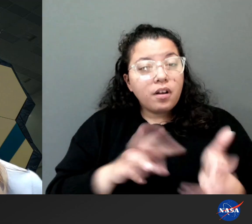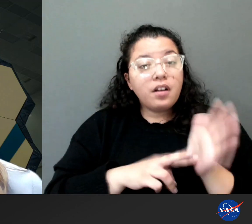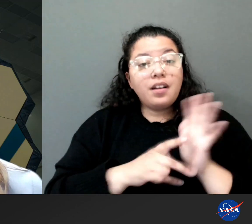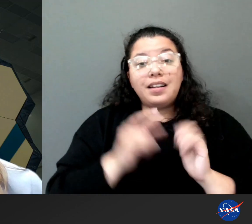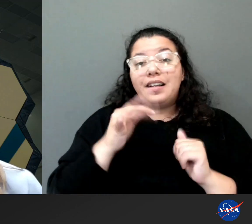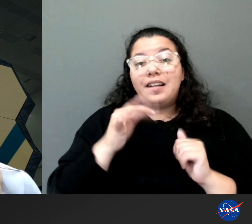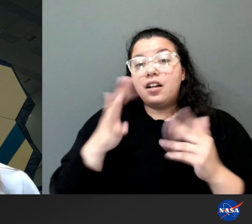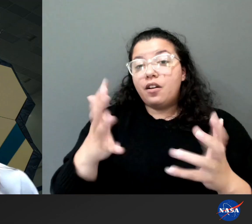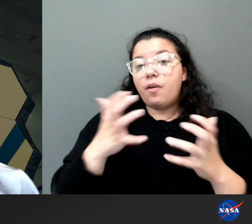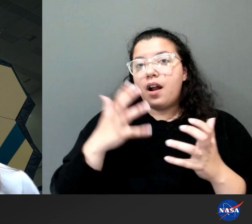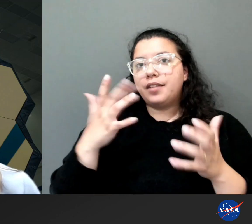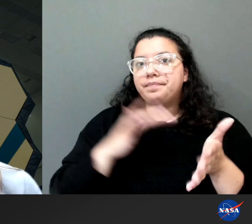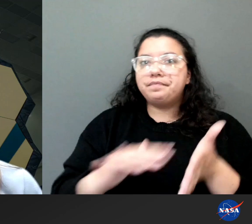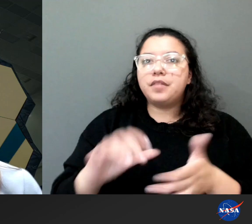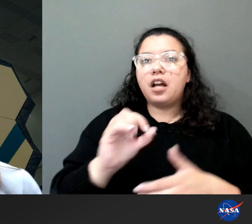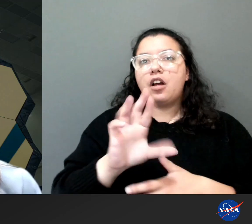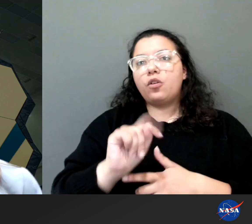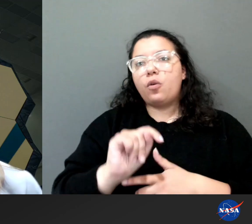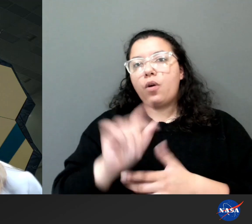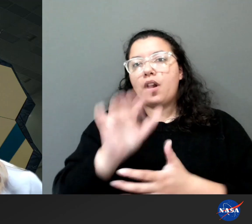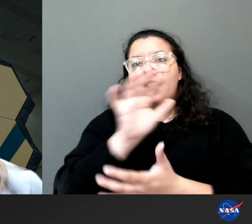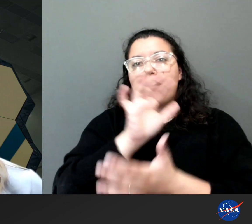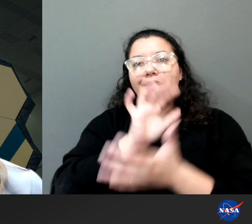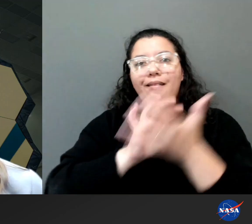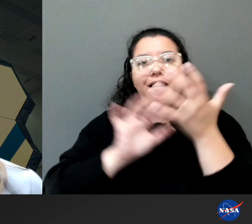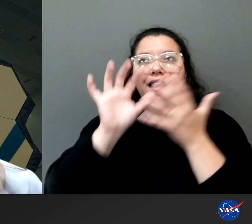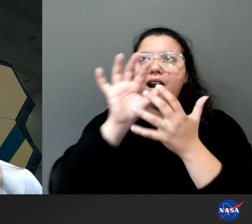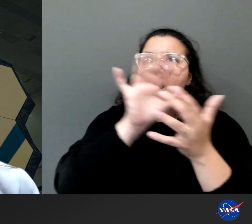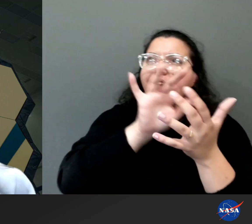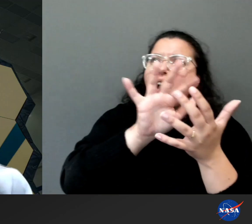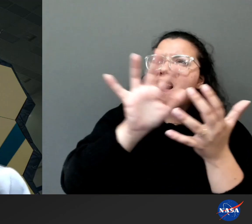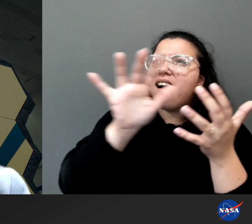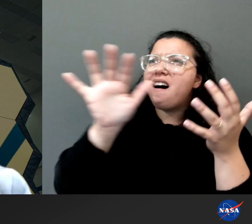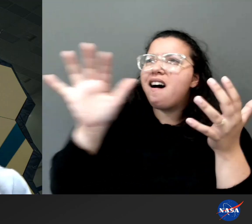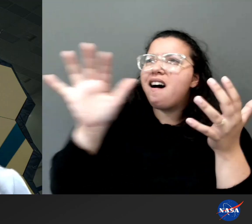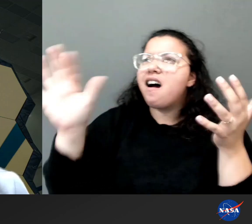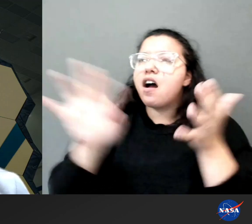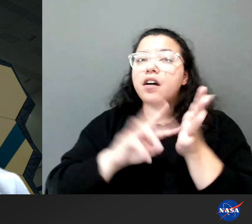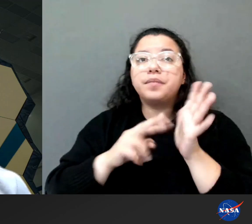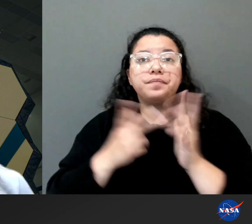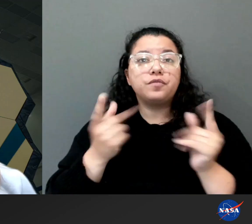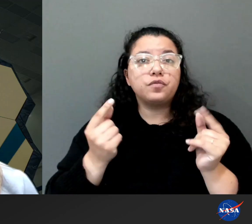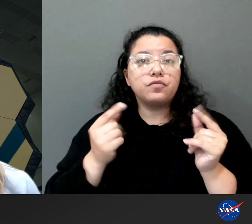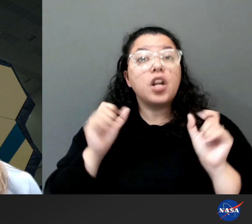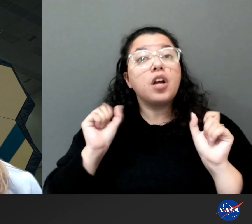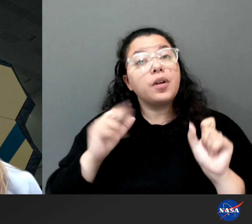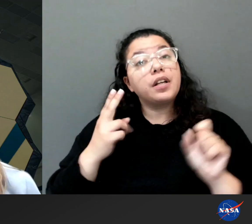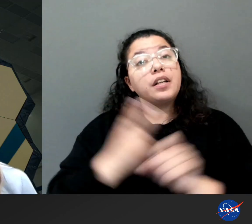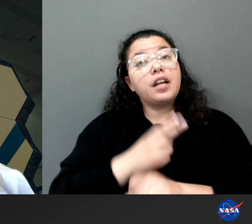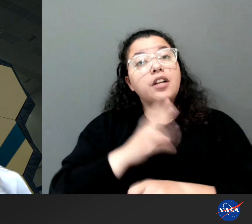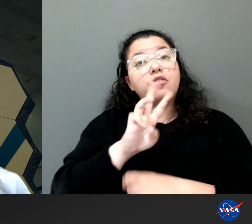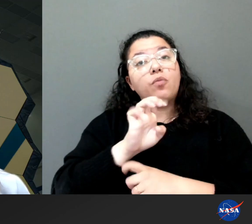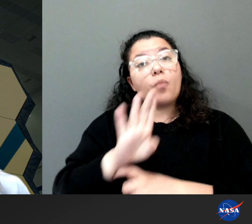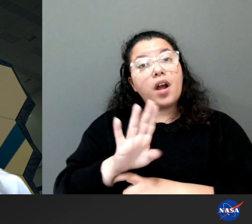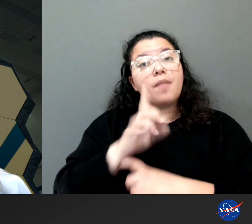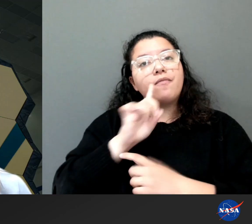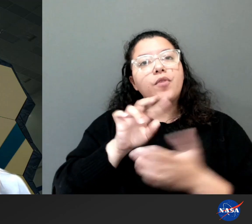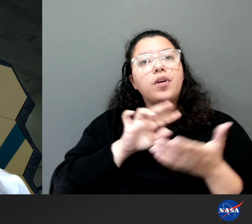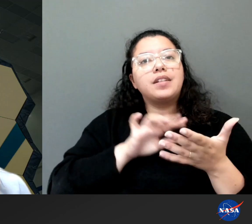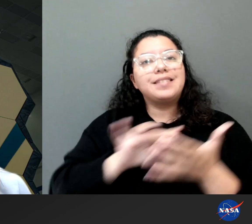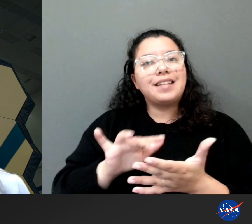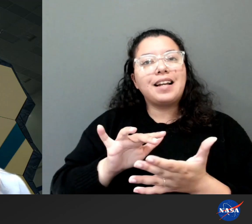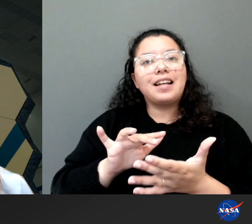and understand it, what we can do with the James Webb Space Telescope is study the objects that are coming from it. So these